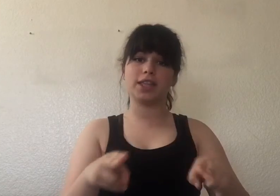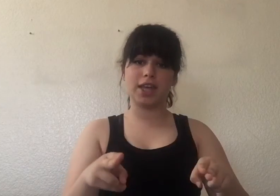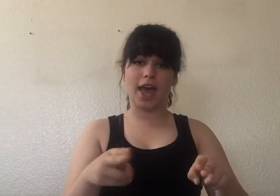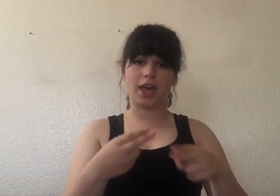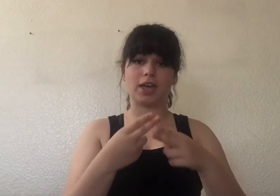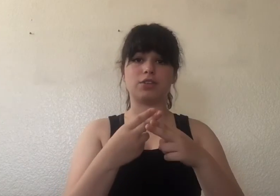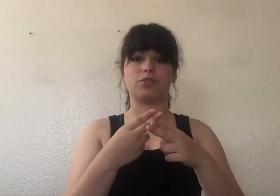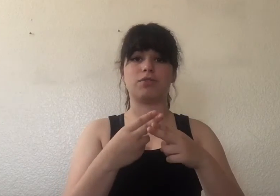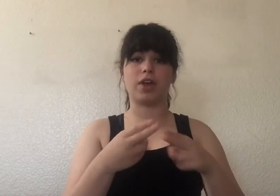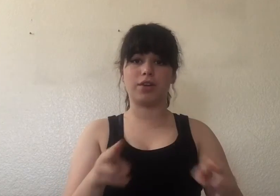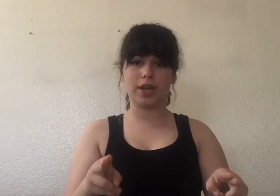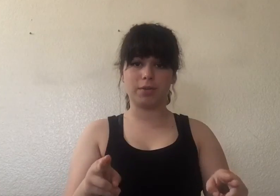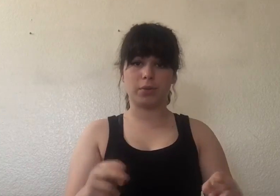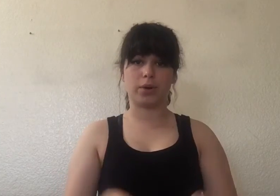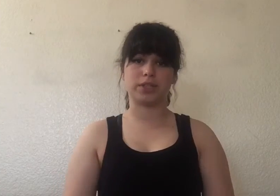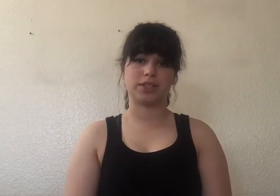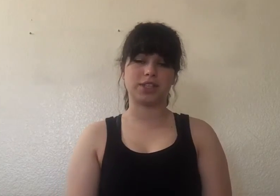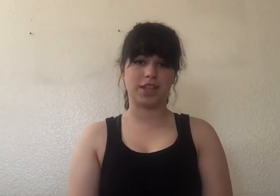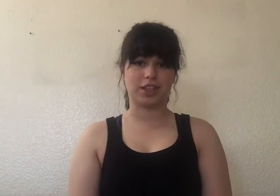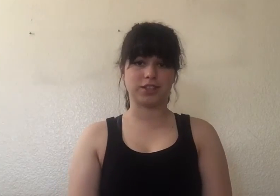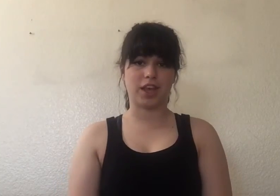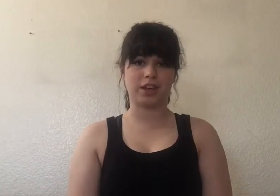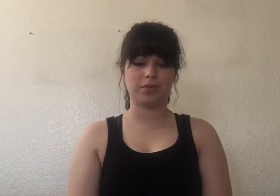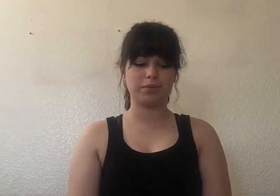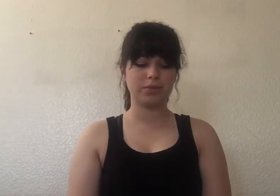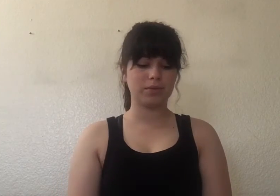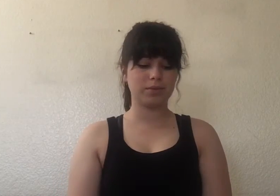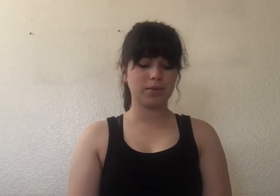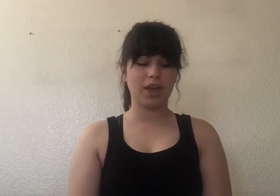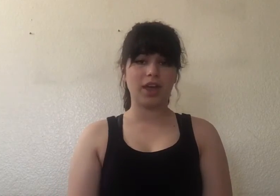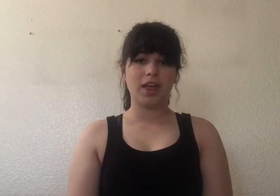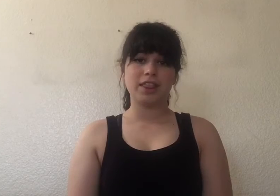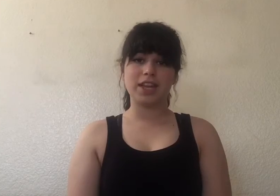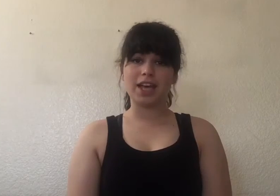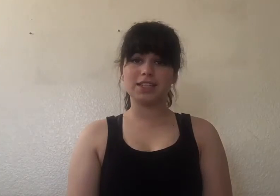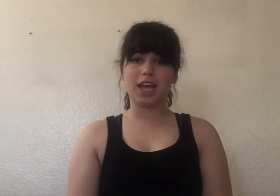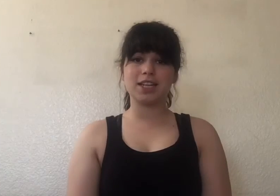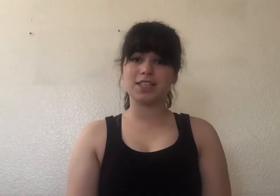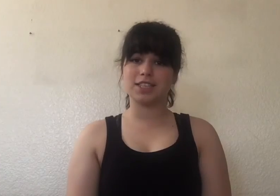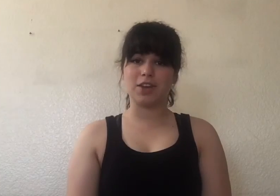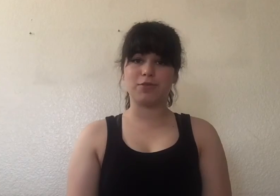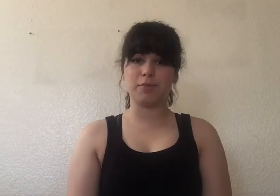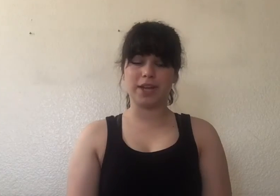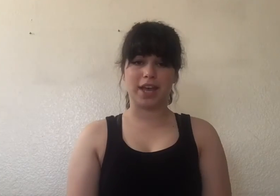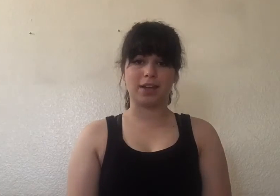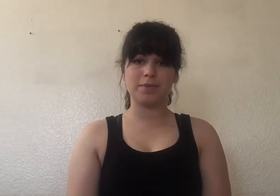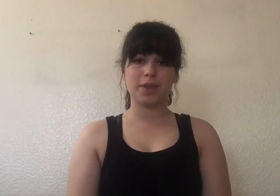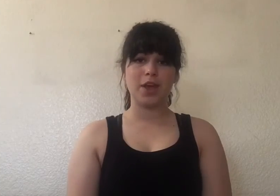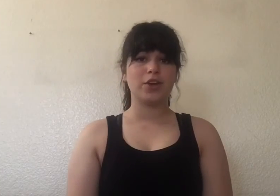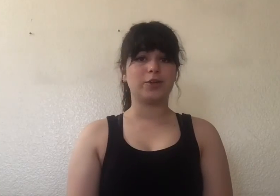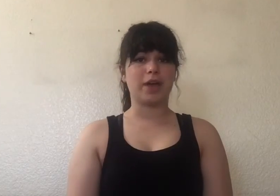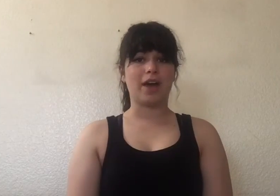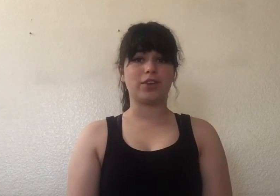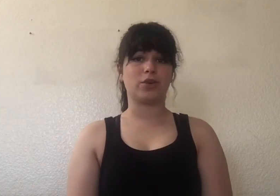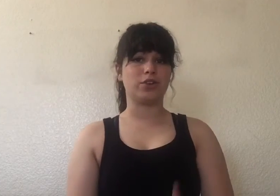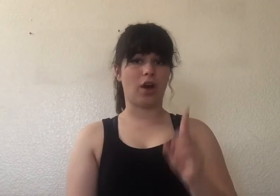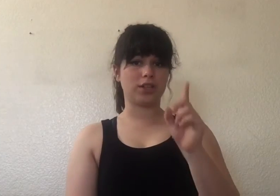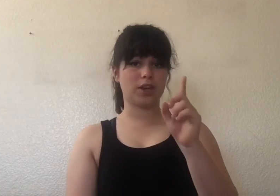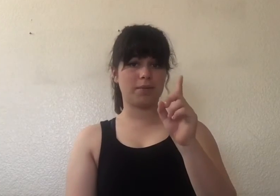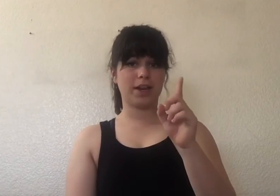the egg is very important in this sign. The next sign is the sign for banana. You'll be having your non-dominant